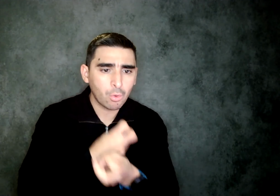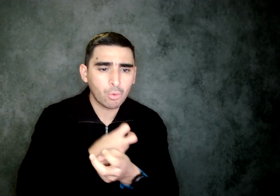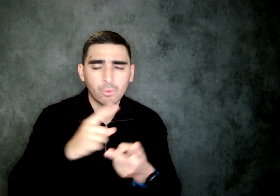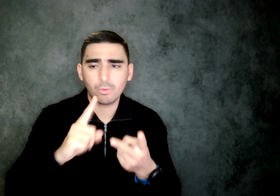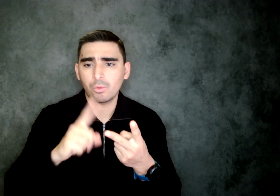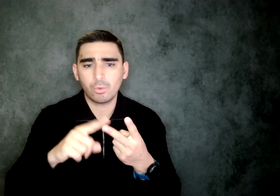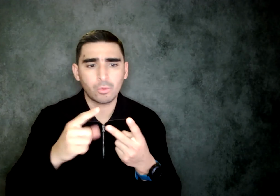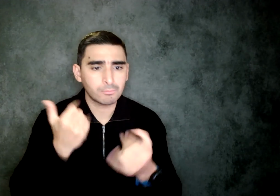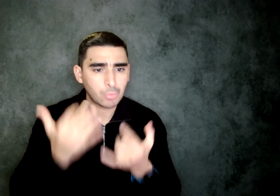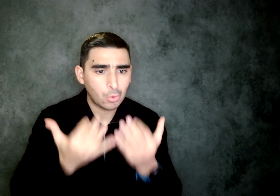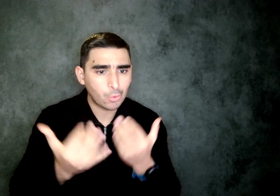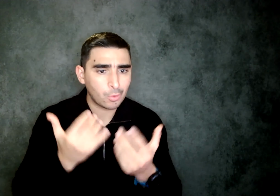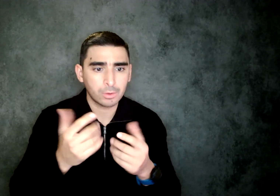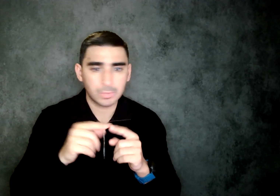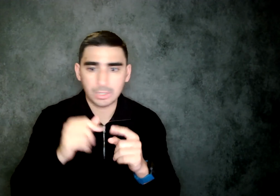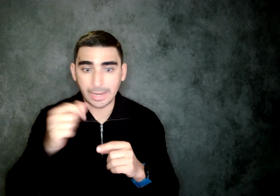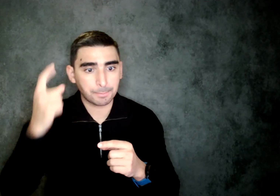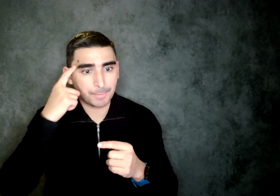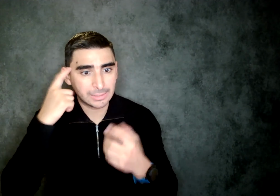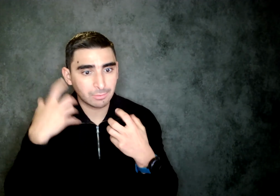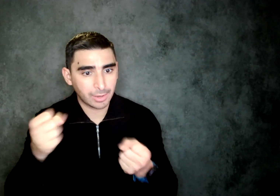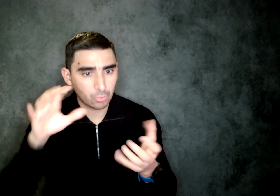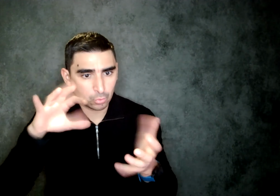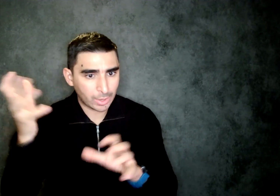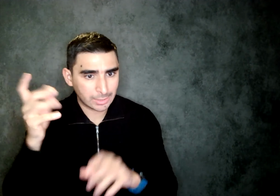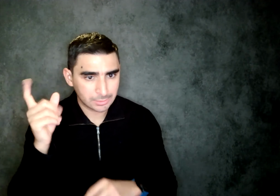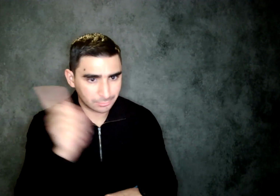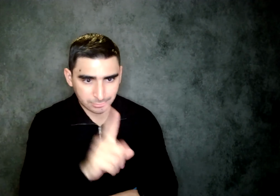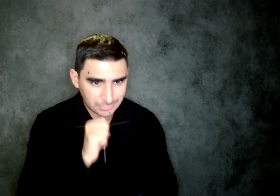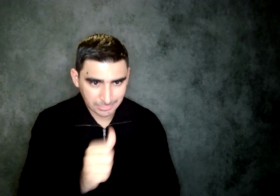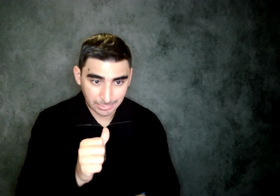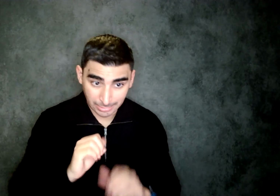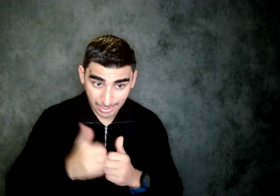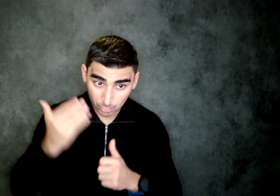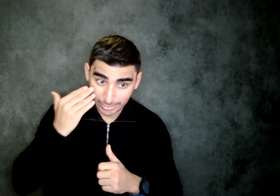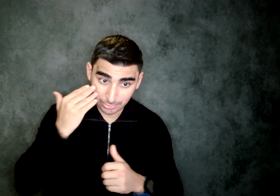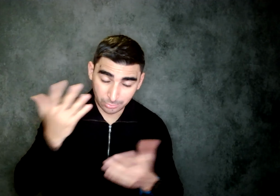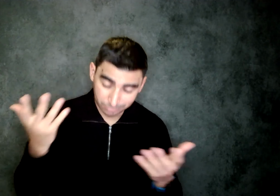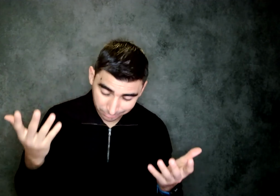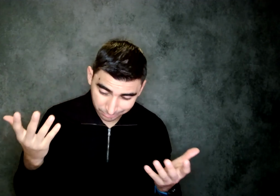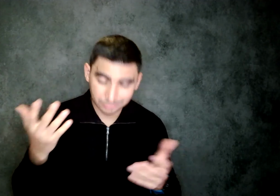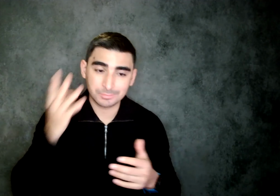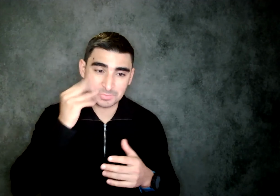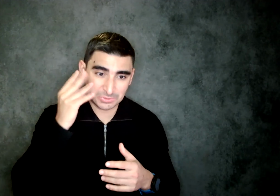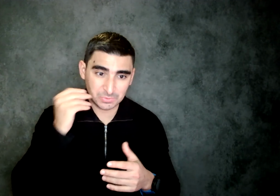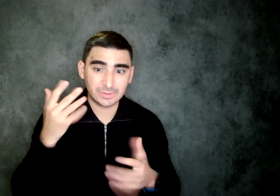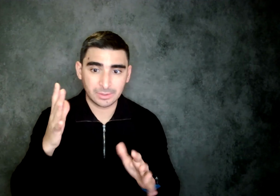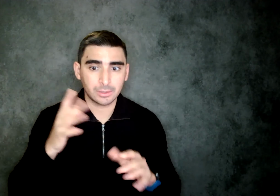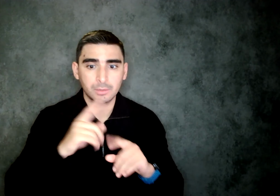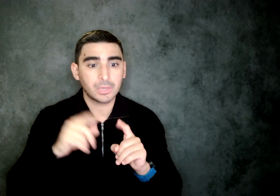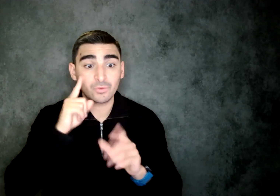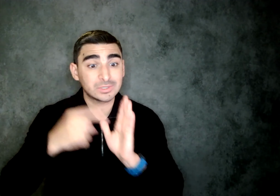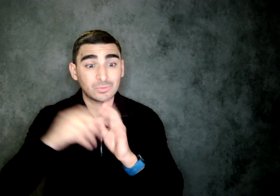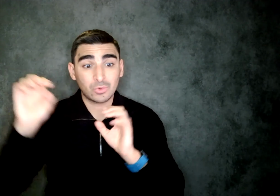certainly don't go there in a mental health crisis. Ask me how I know, but you go to urgent care for a variety of things that you don't use the ER